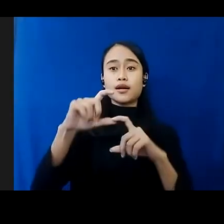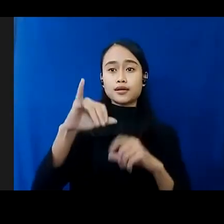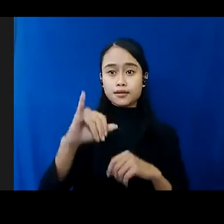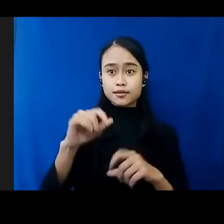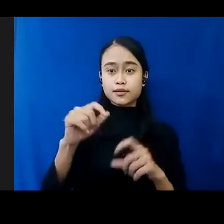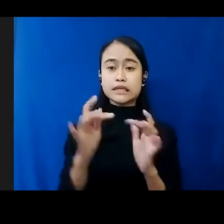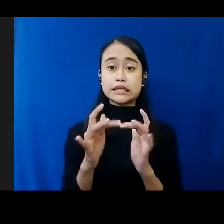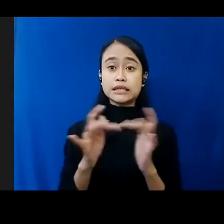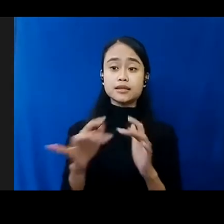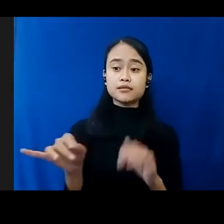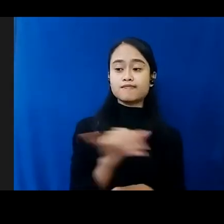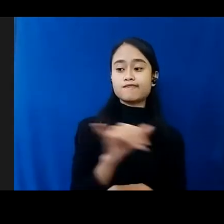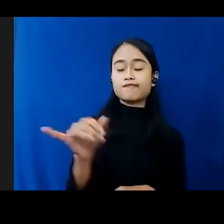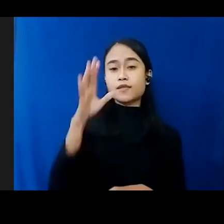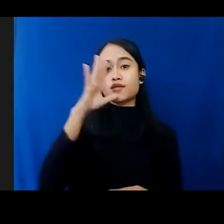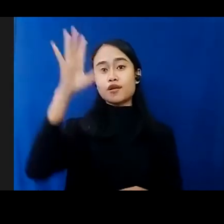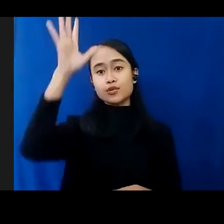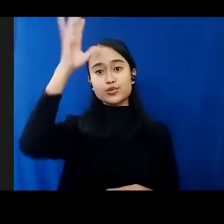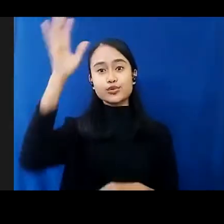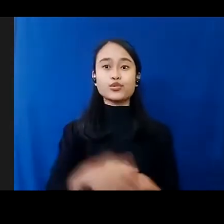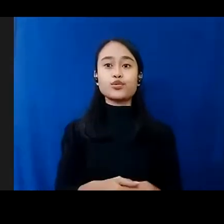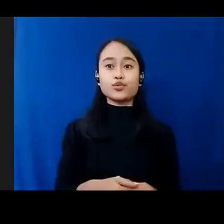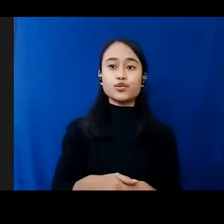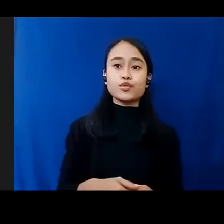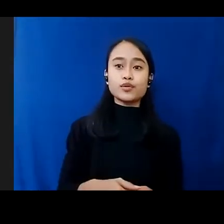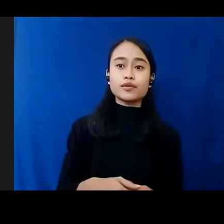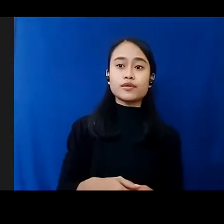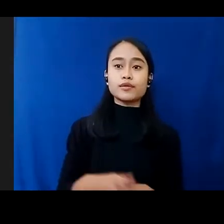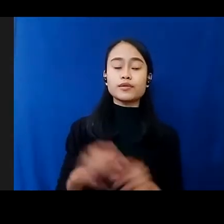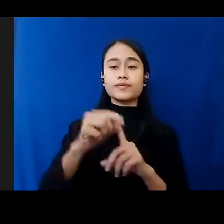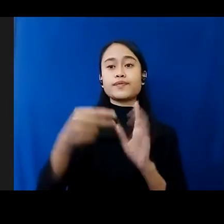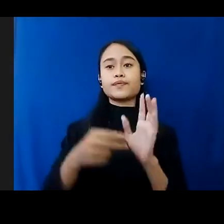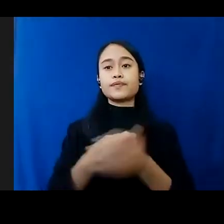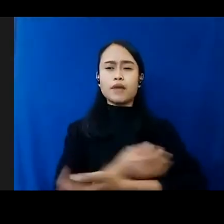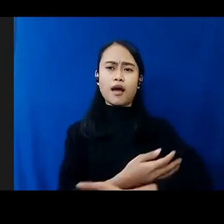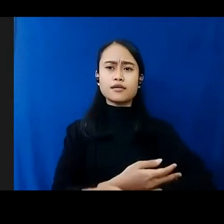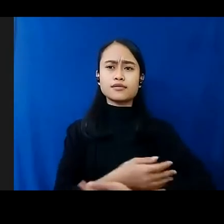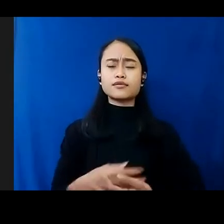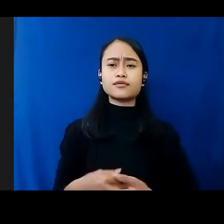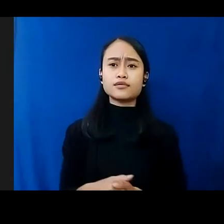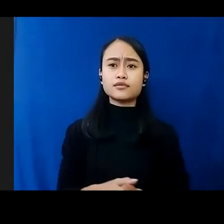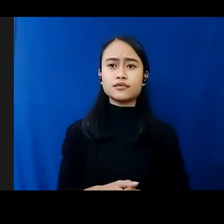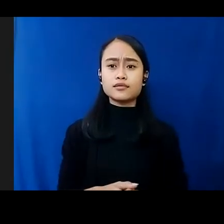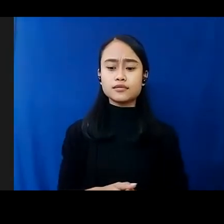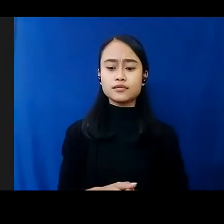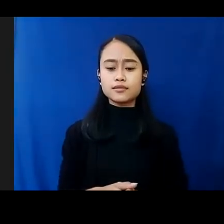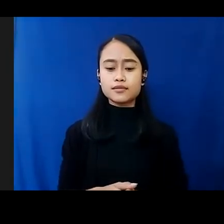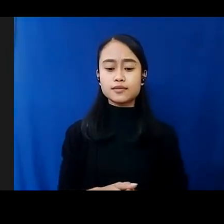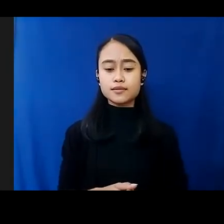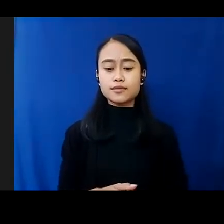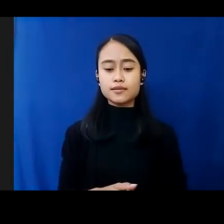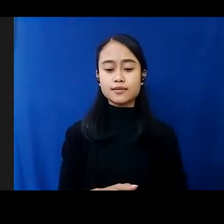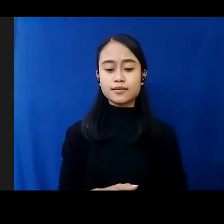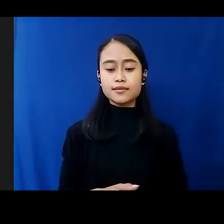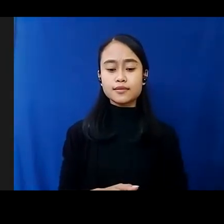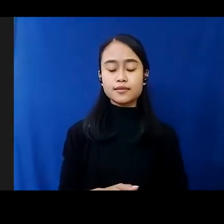All Of Us When We Have A Problem With IT We Go To Our Children And Young Our Young Adult Children To Get It